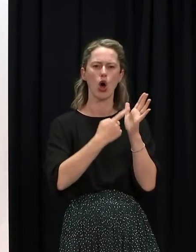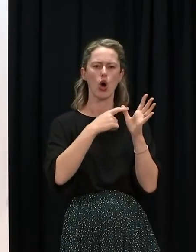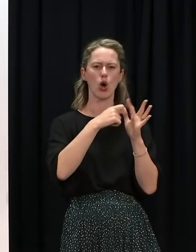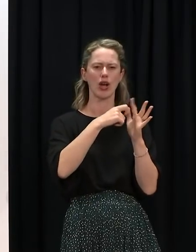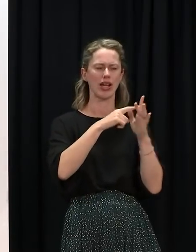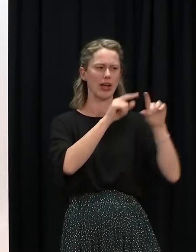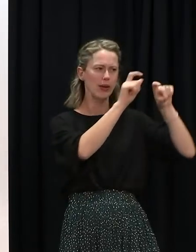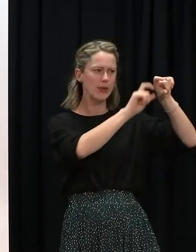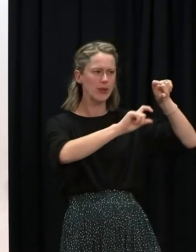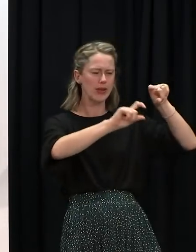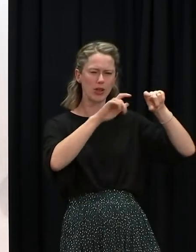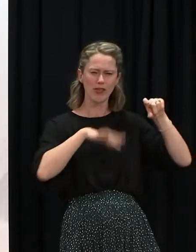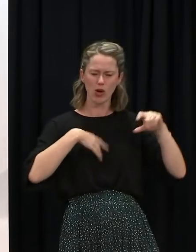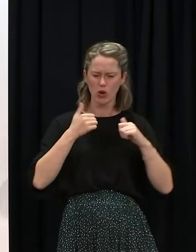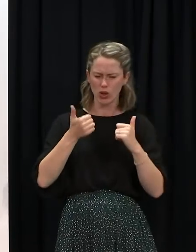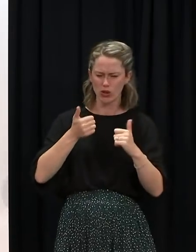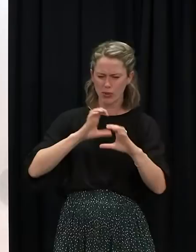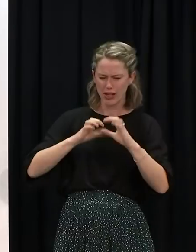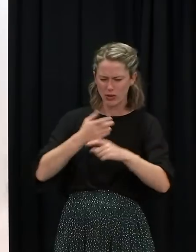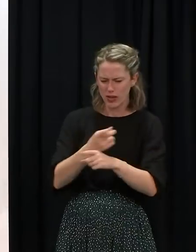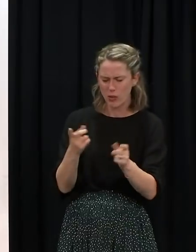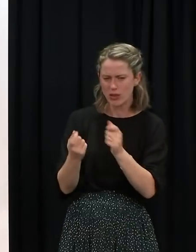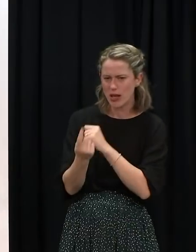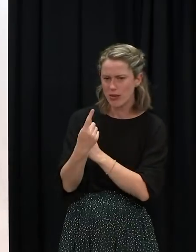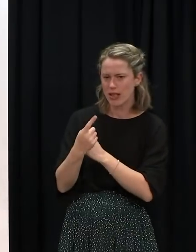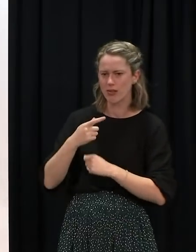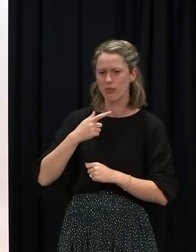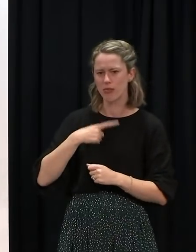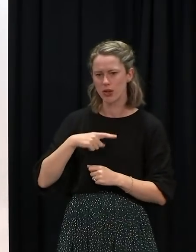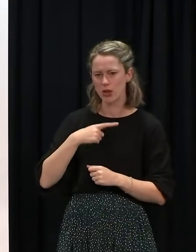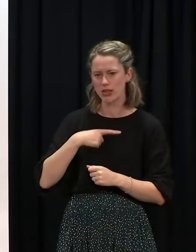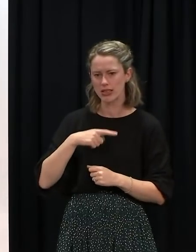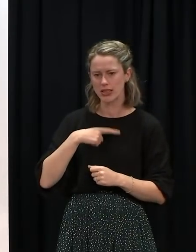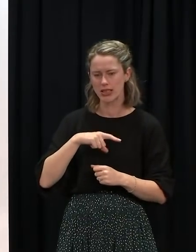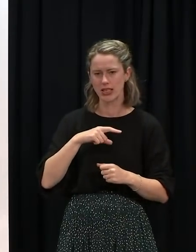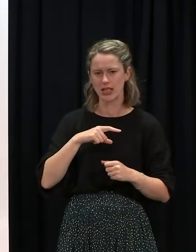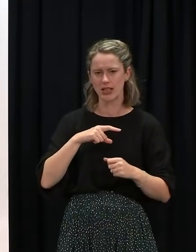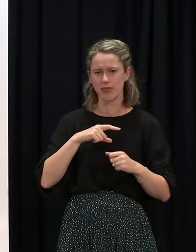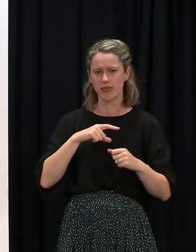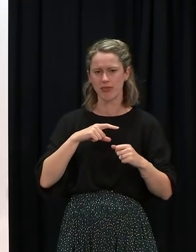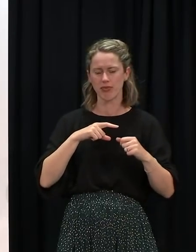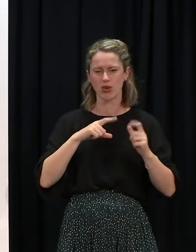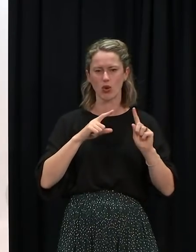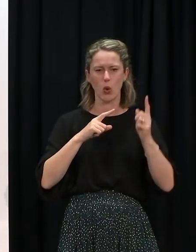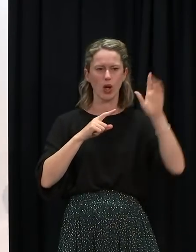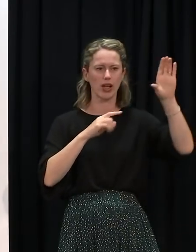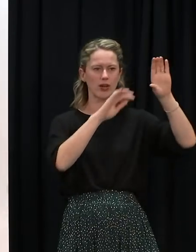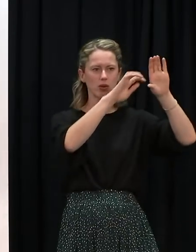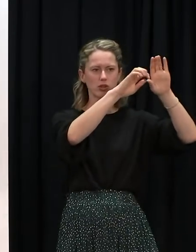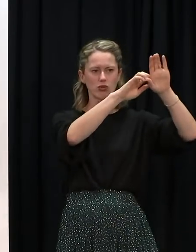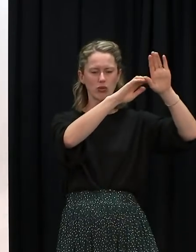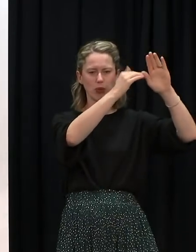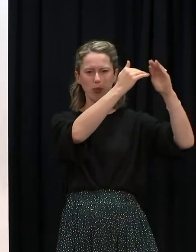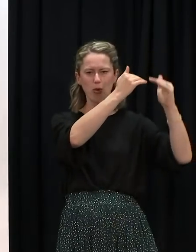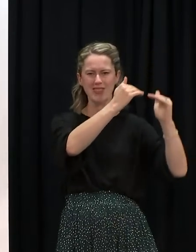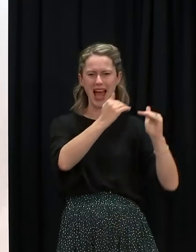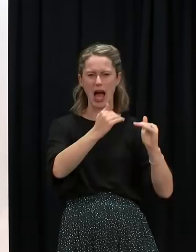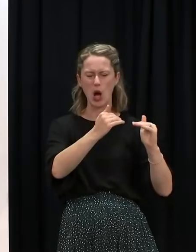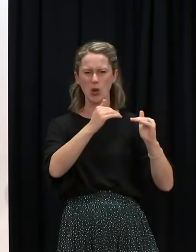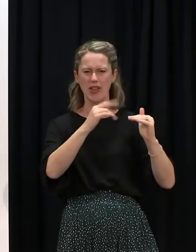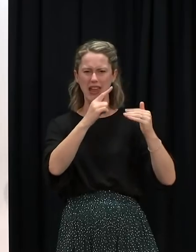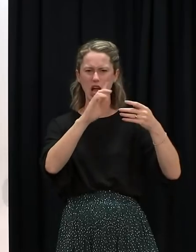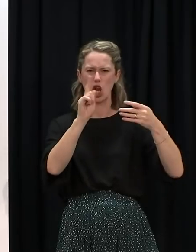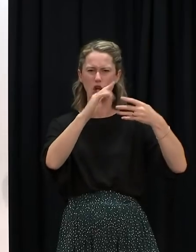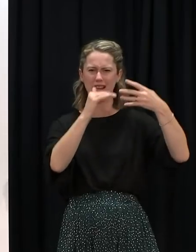job communicating to them what was happening, given the boundary moved down and where they were on the alert levels? Do you think you could have done that